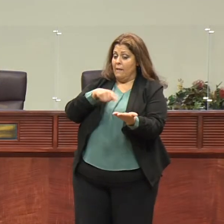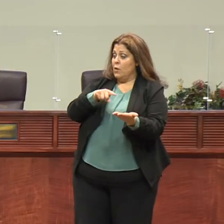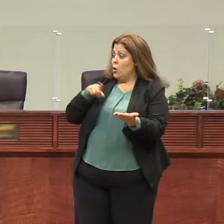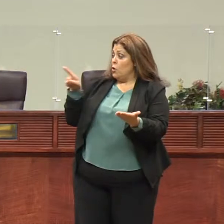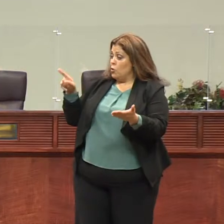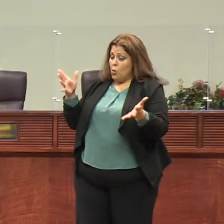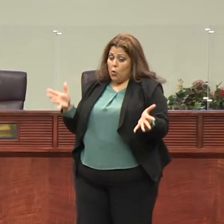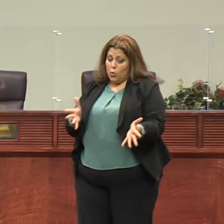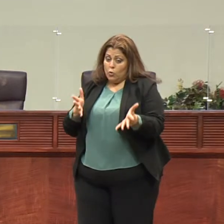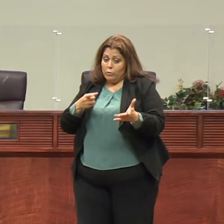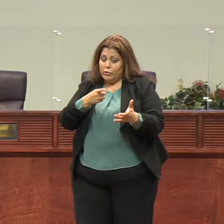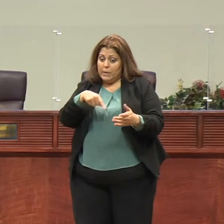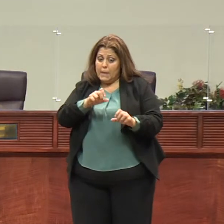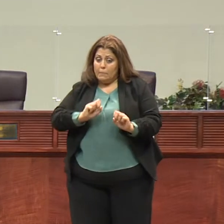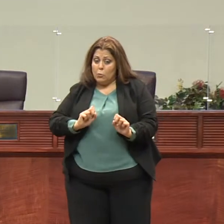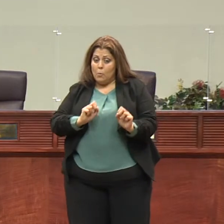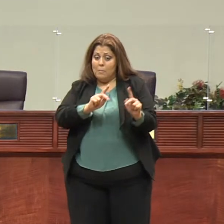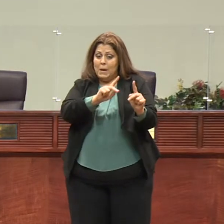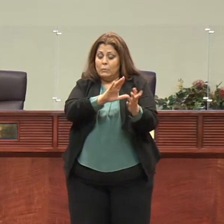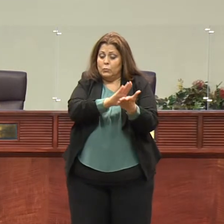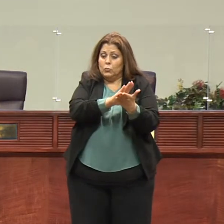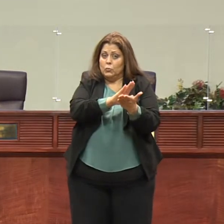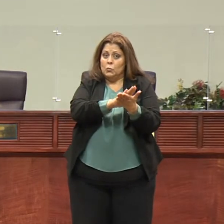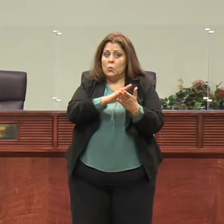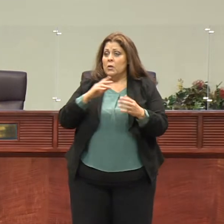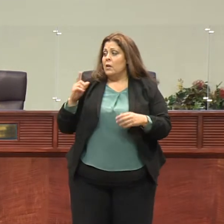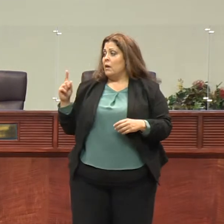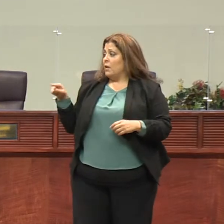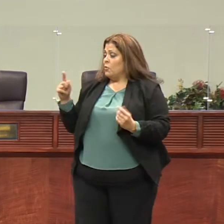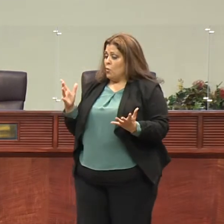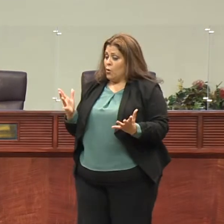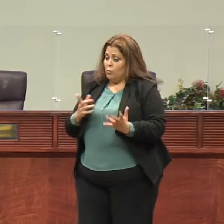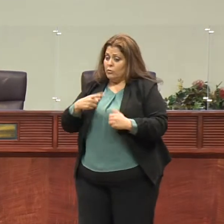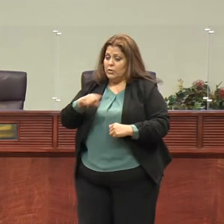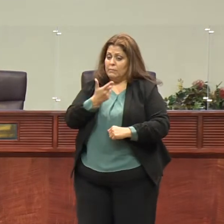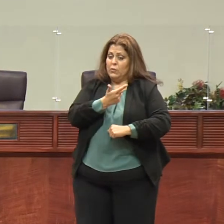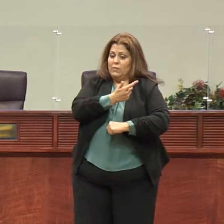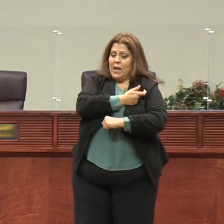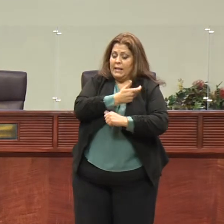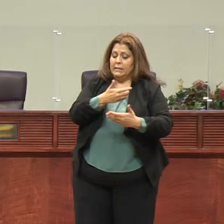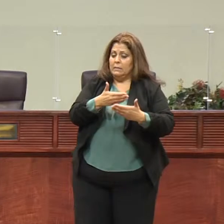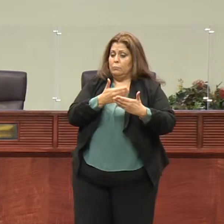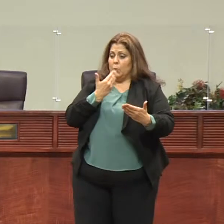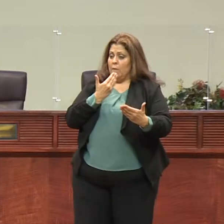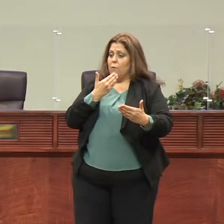they're vaccinated. Recently, the Florida chapter of the American Academy of Pediatrics also encouraged,